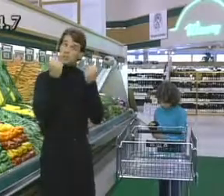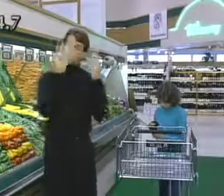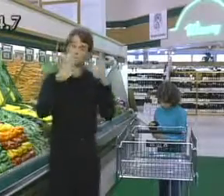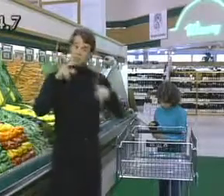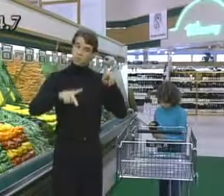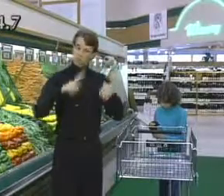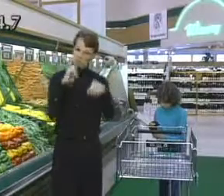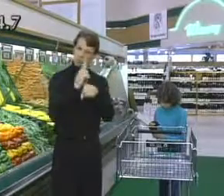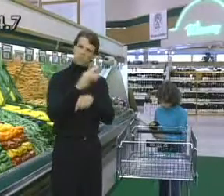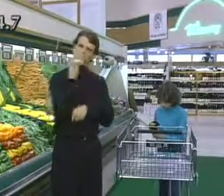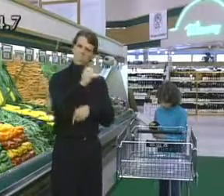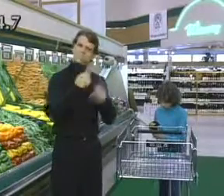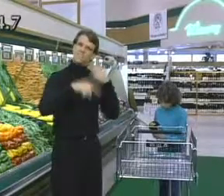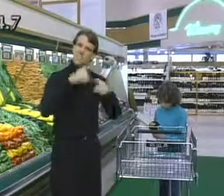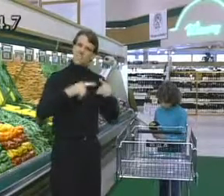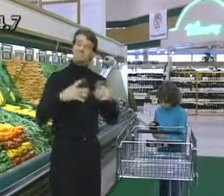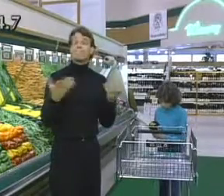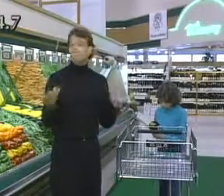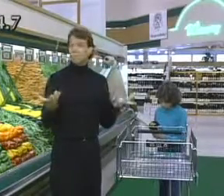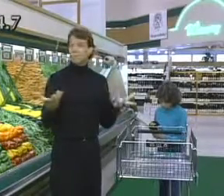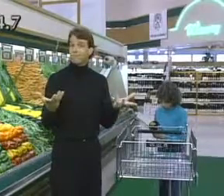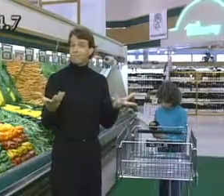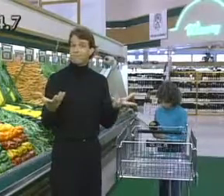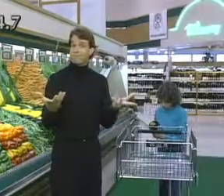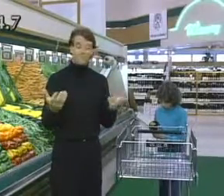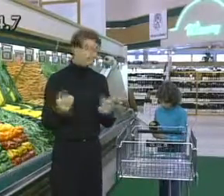of course, but many people use this sign for eggplant.